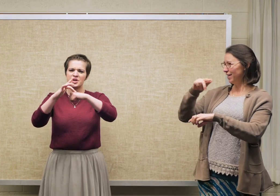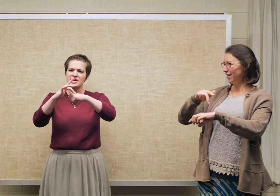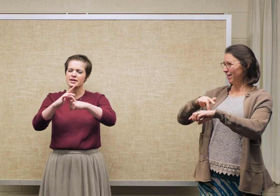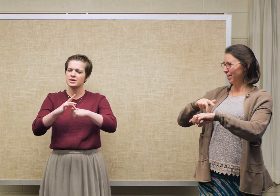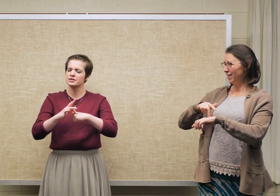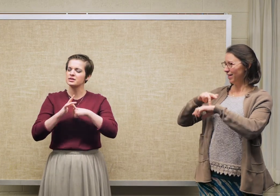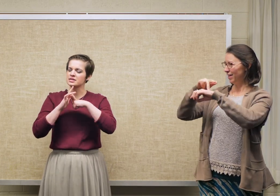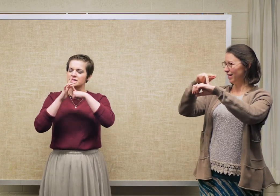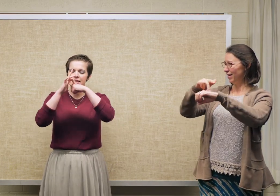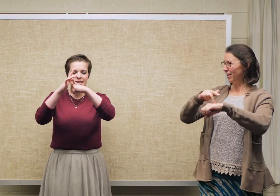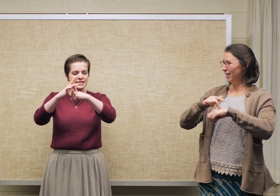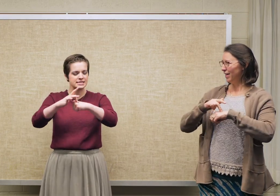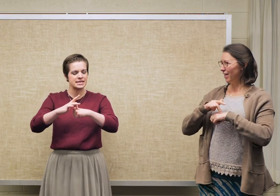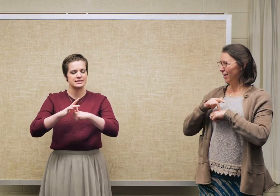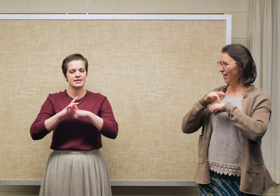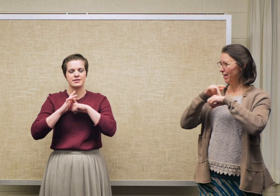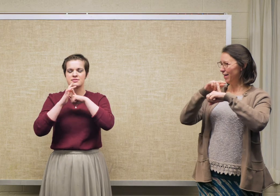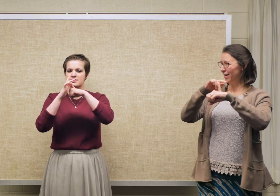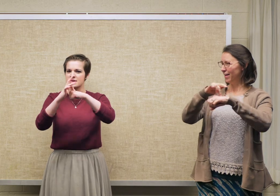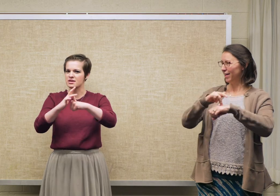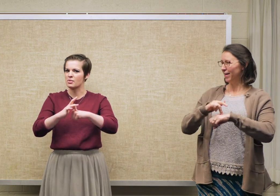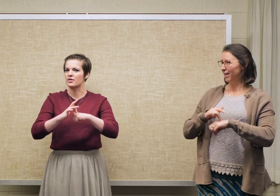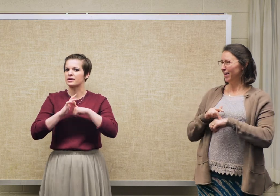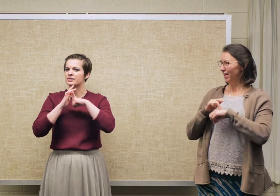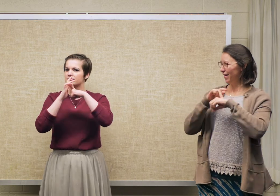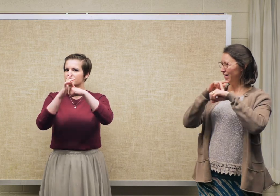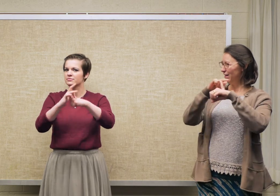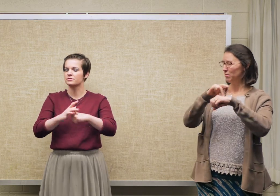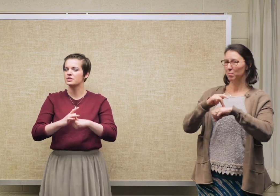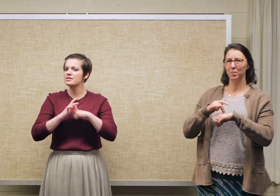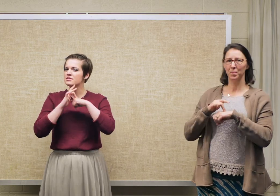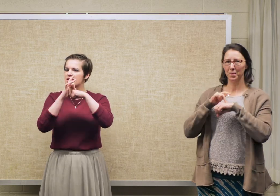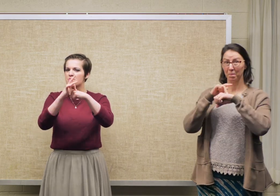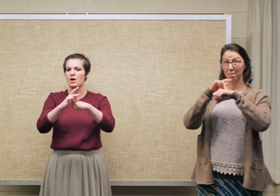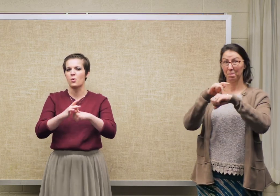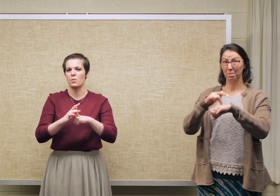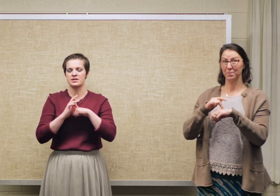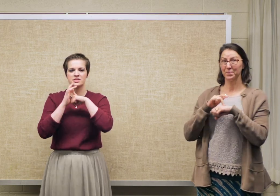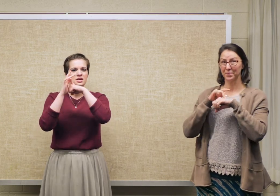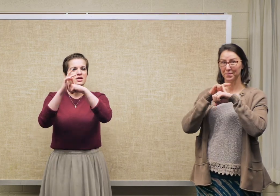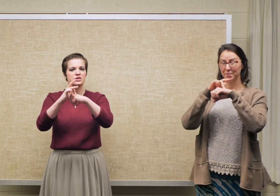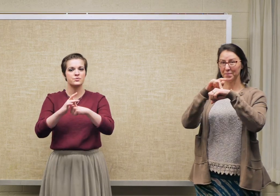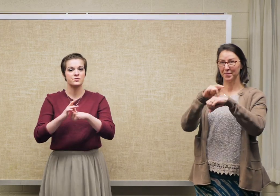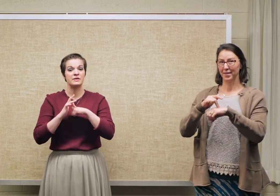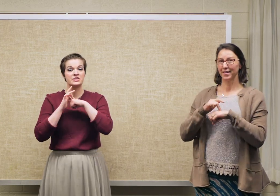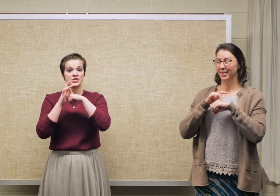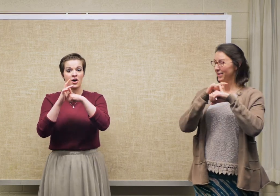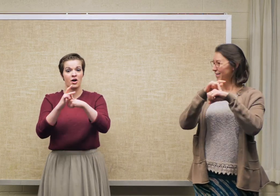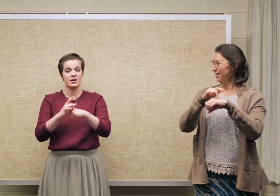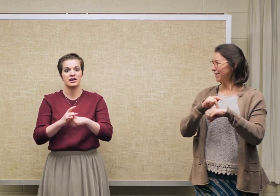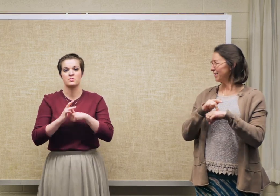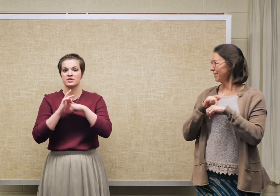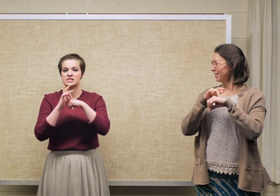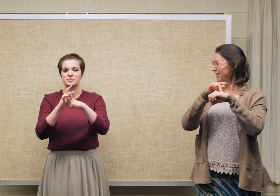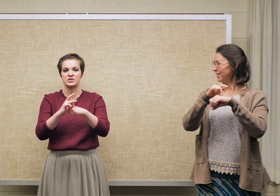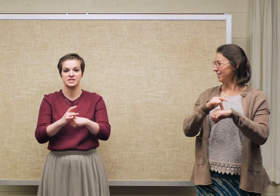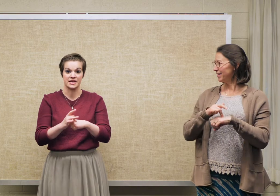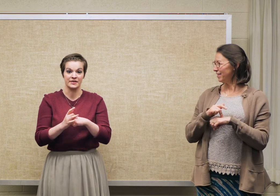it and you're going to let it sit there and think about it. Really think about what you feel in your heart and what the Spirit's telling